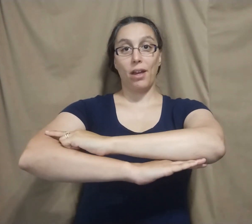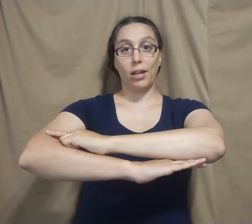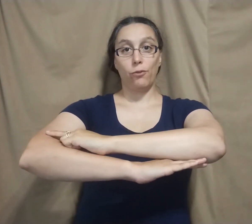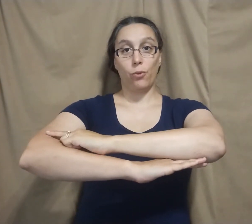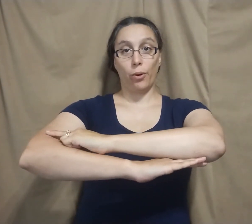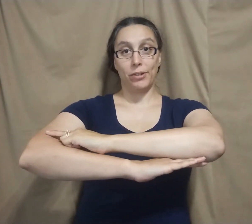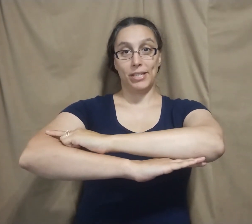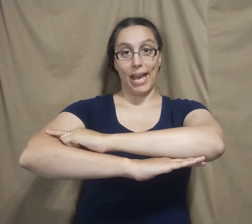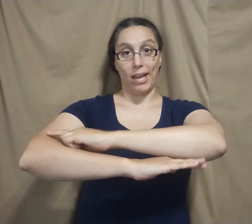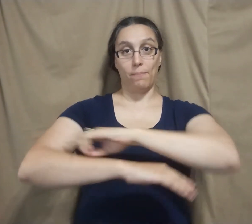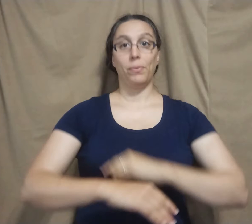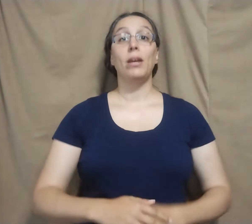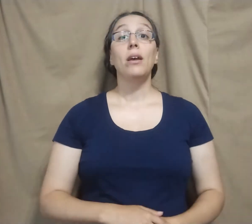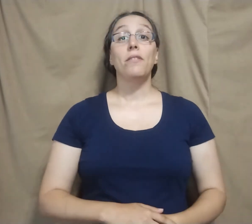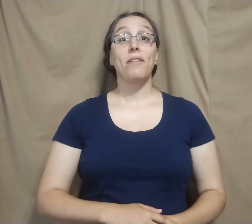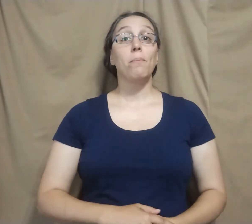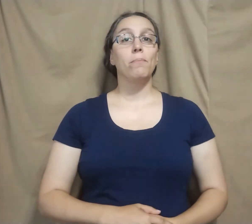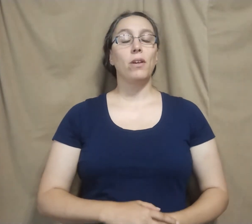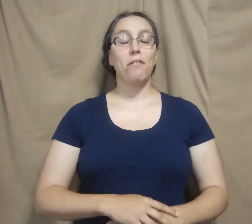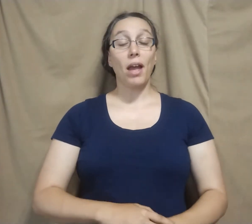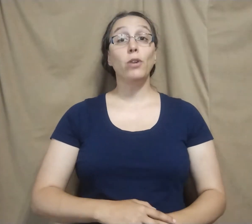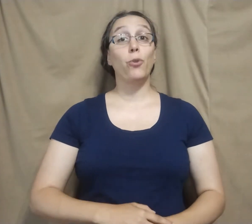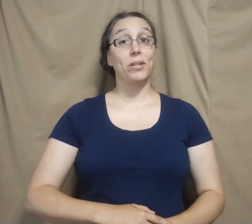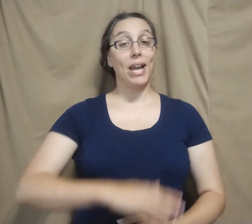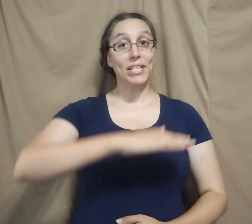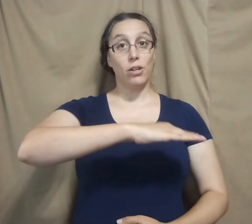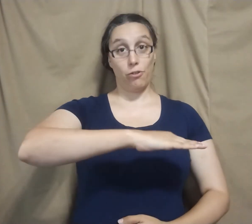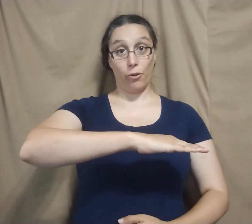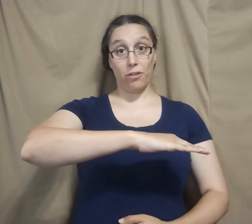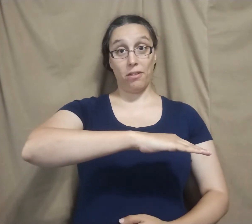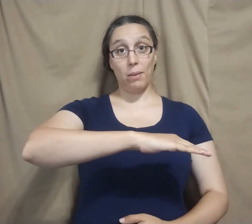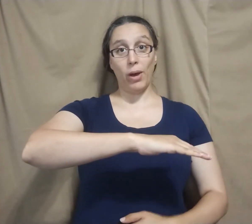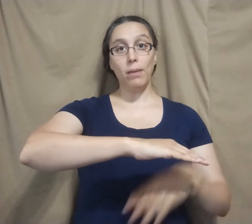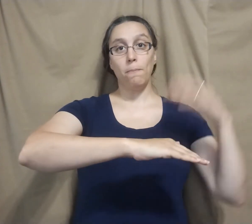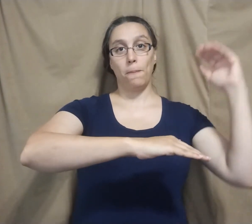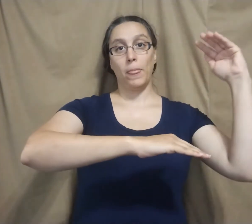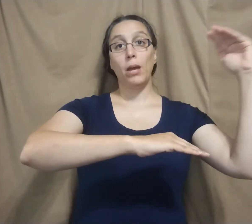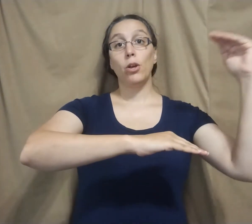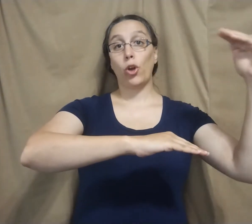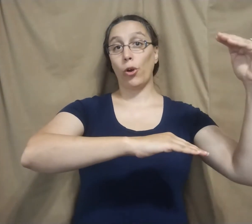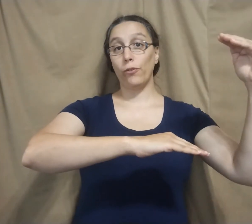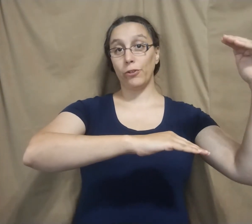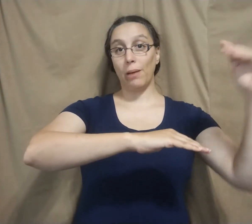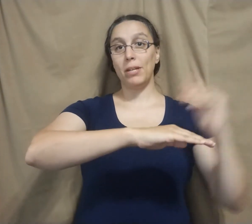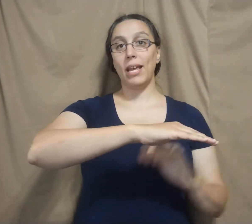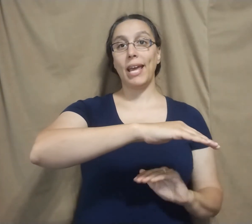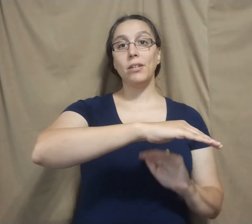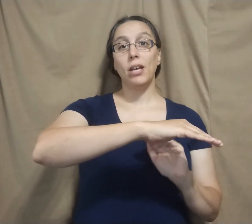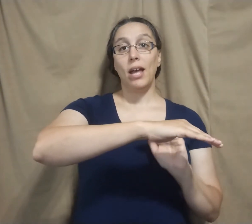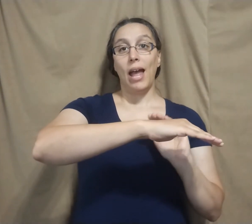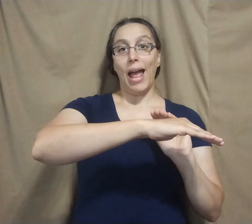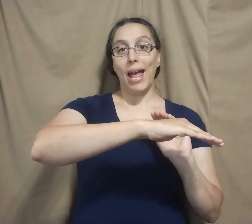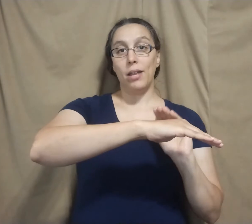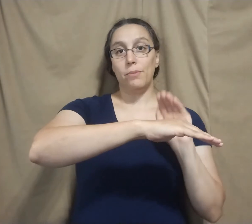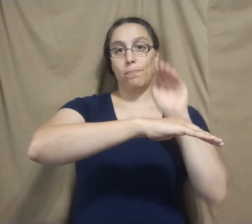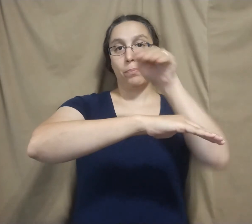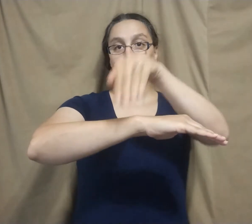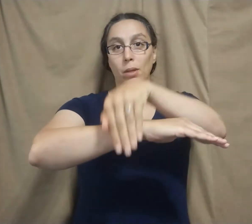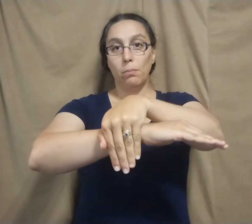sign for day. The sign for night starts the same way. Curve your dominant hand and push